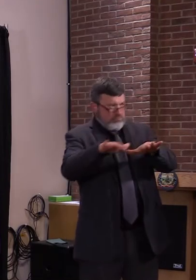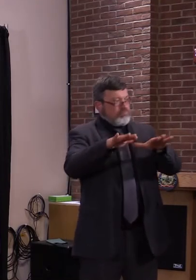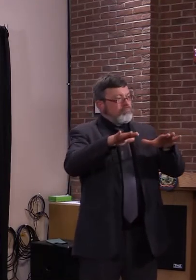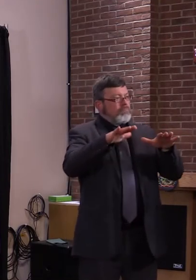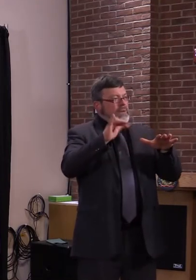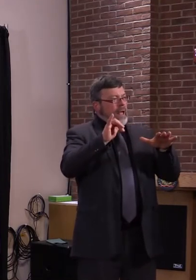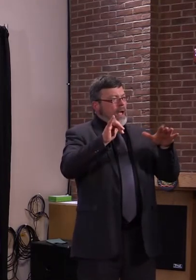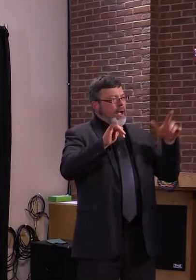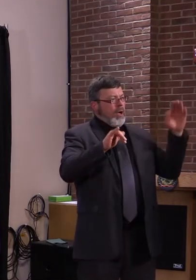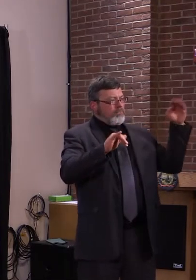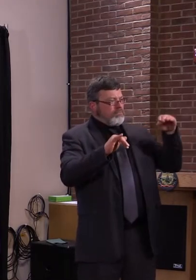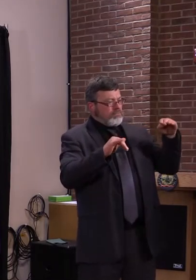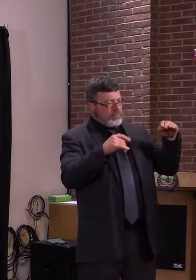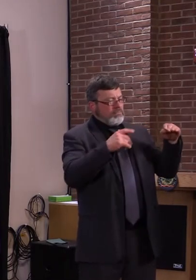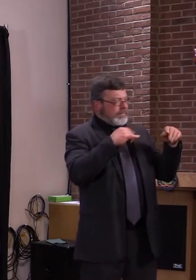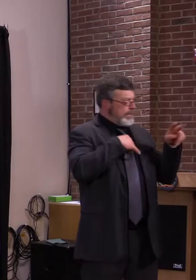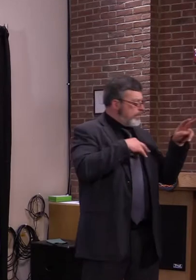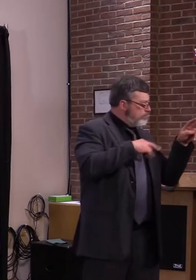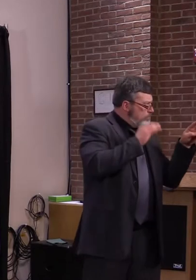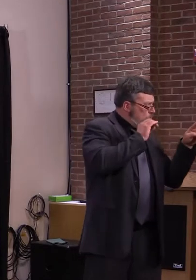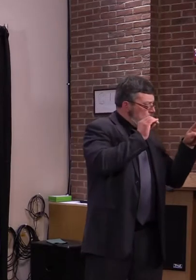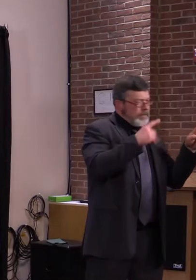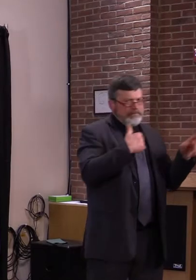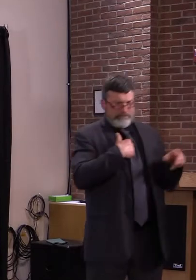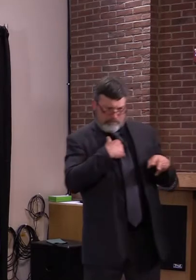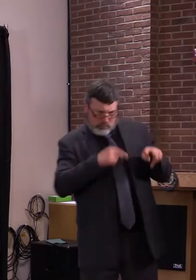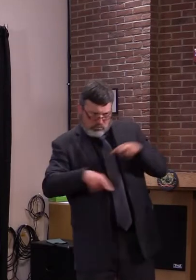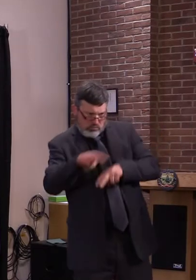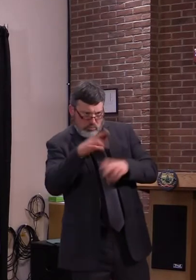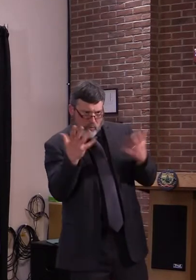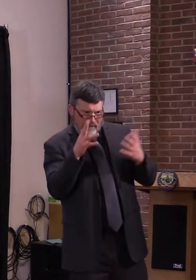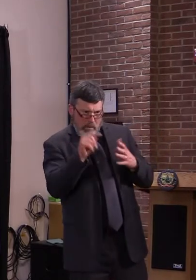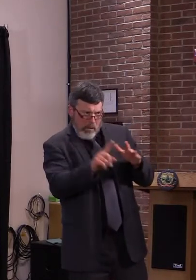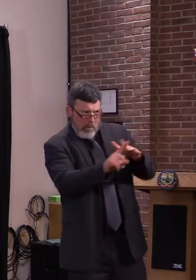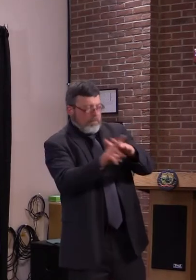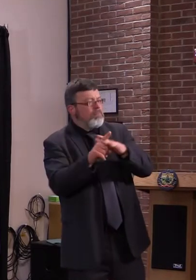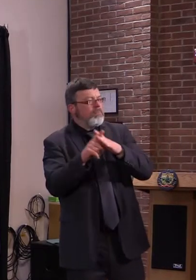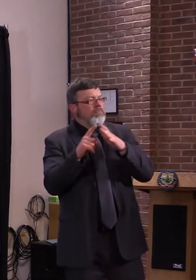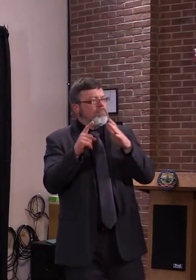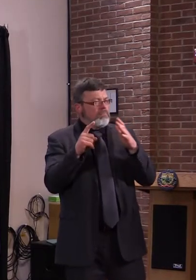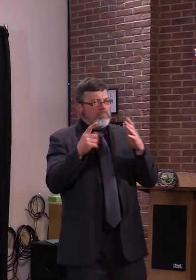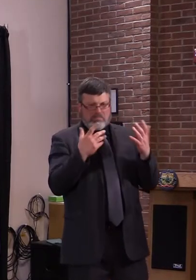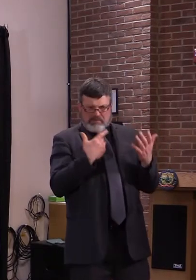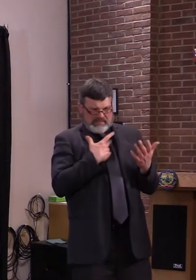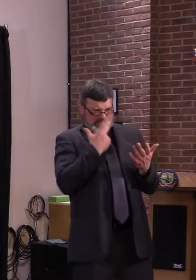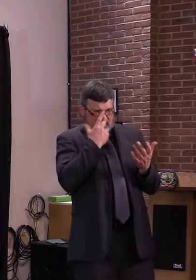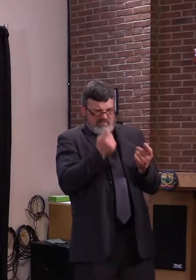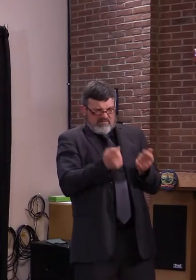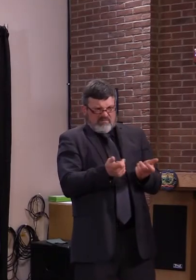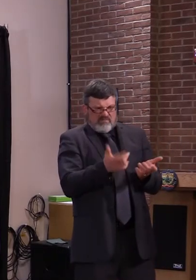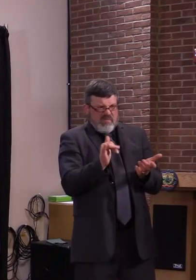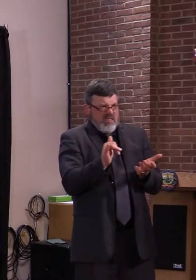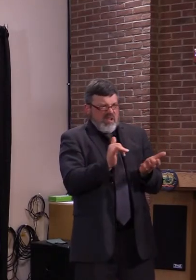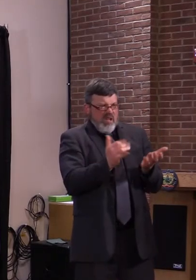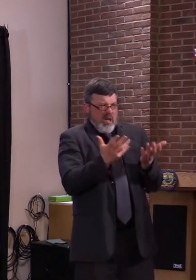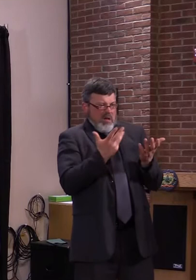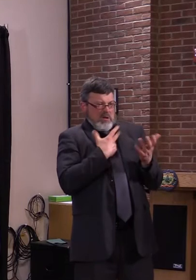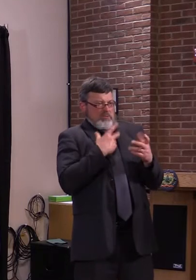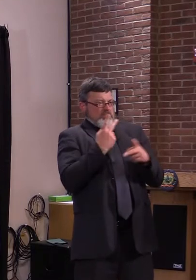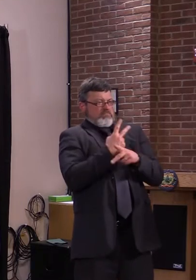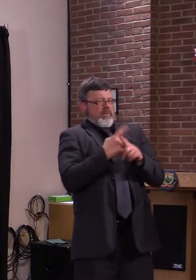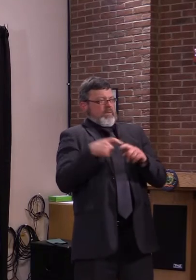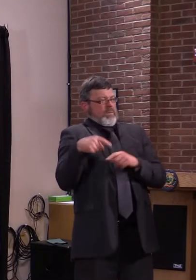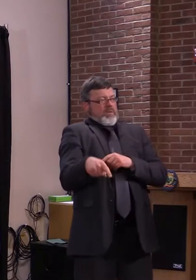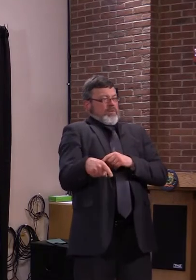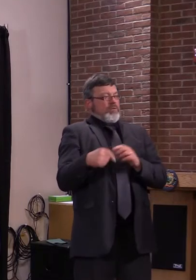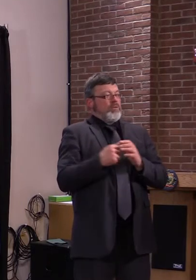on our own data, and we've relied on our own trends, and plus the understanding of the science, which comes from CDC,